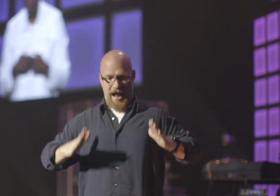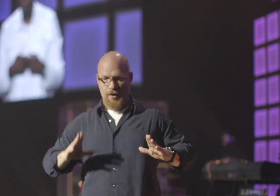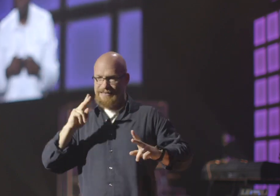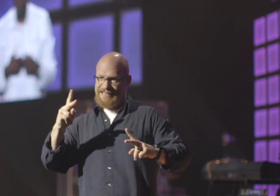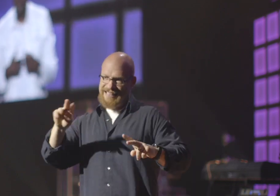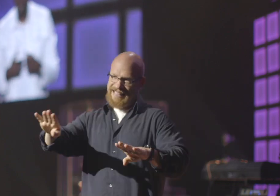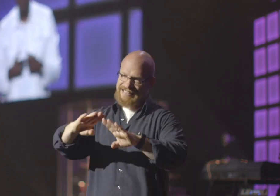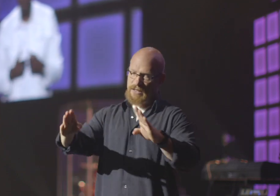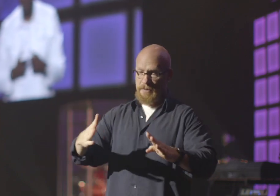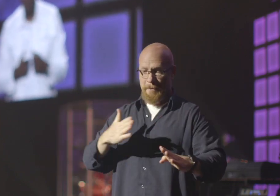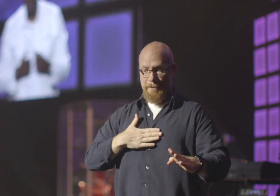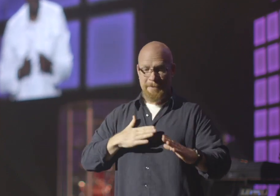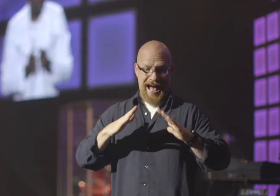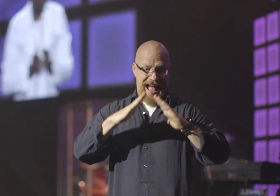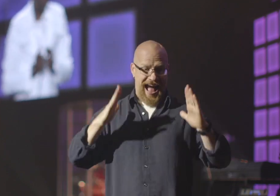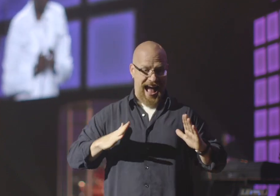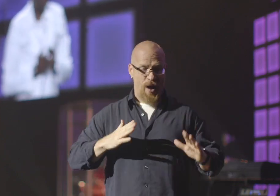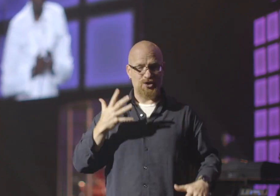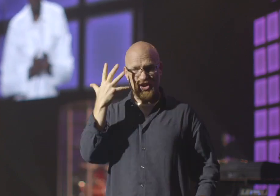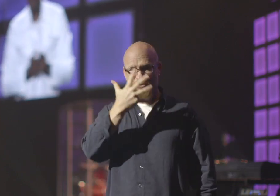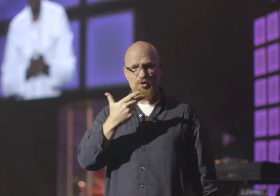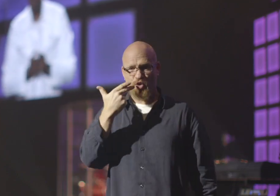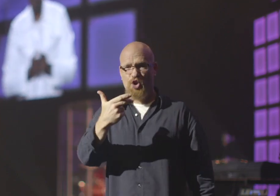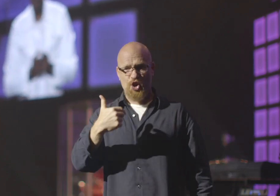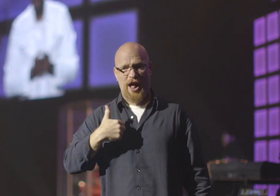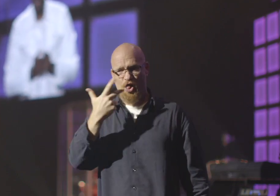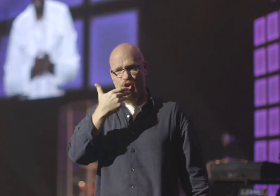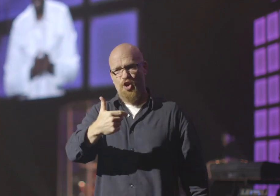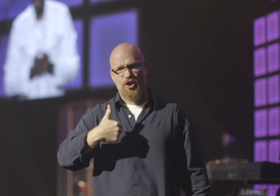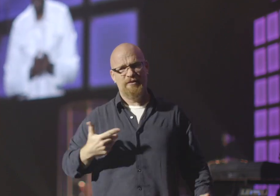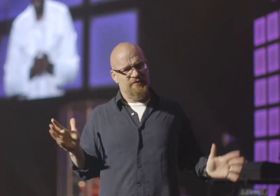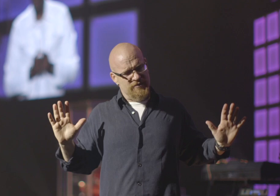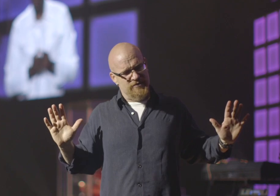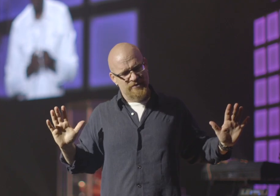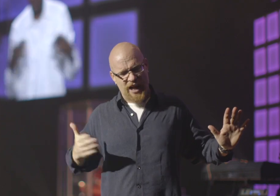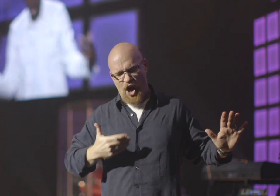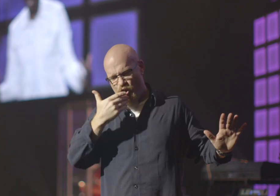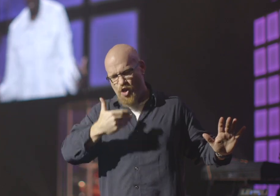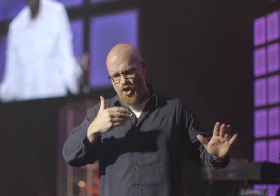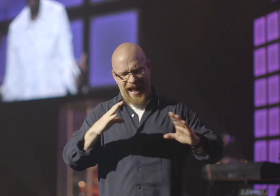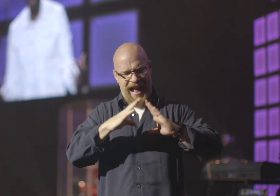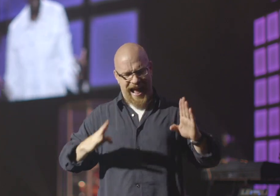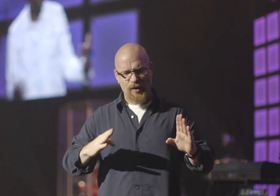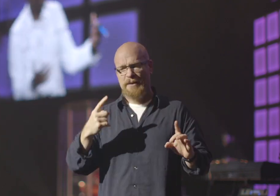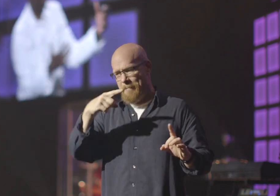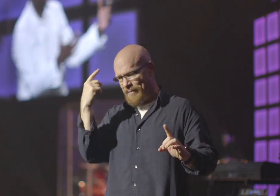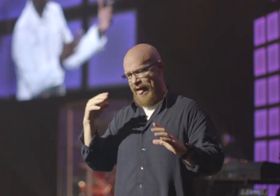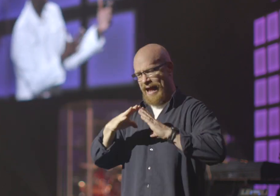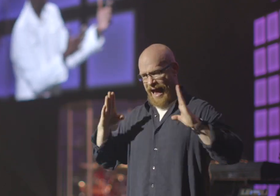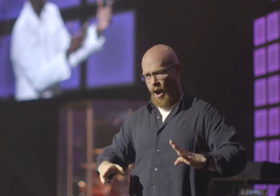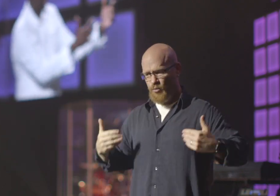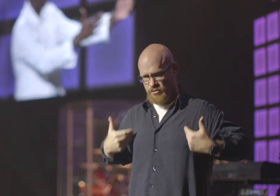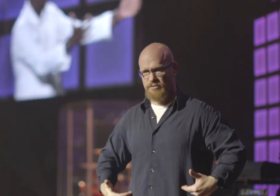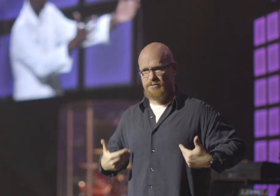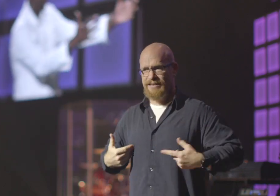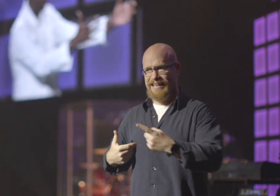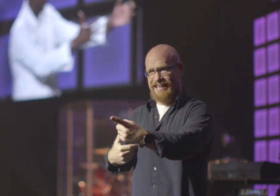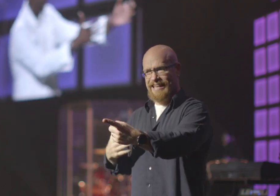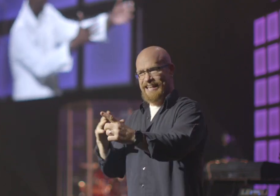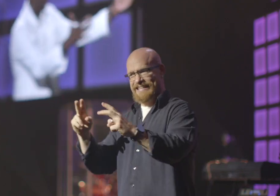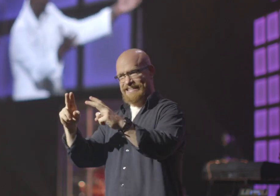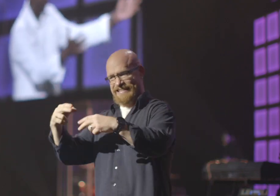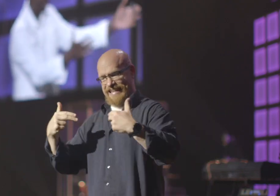to be very good looking and black. And his house, he's